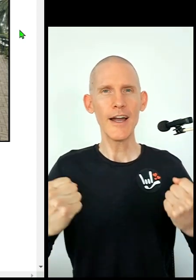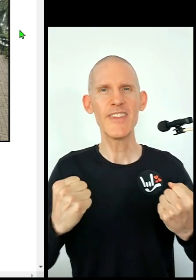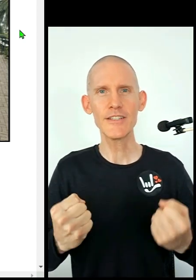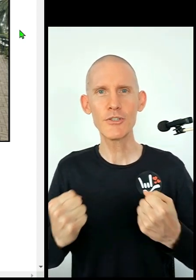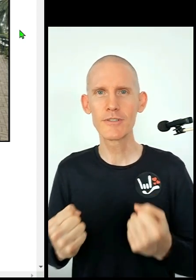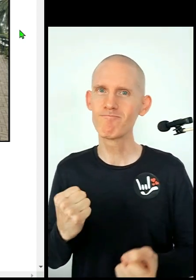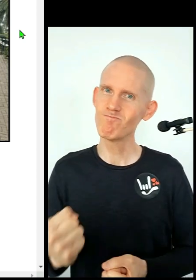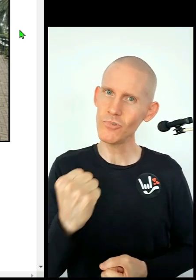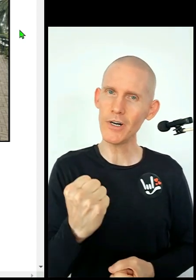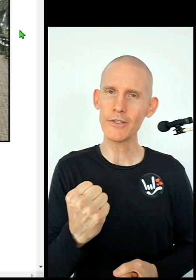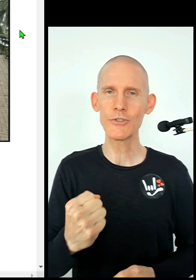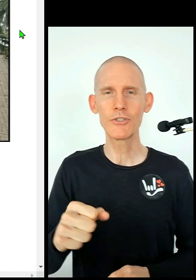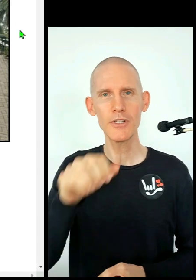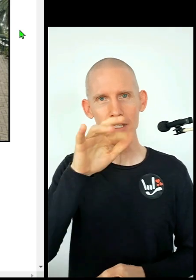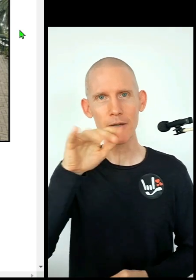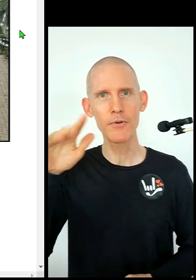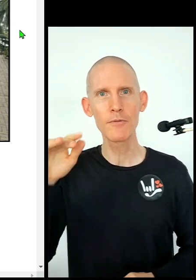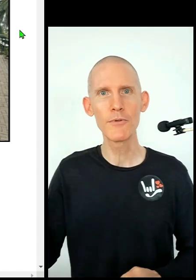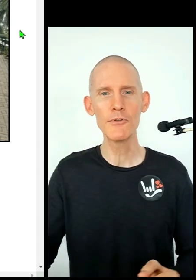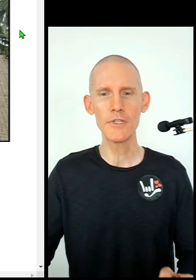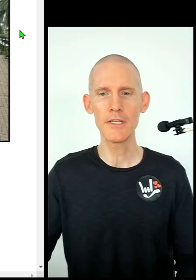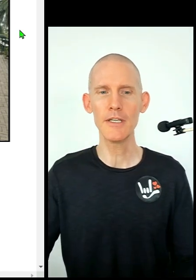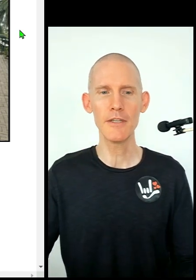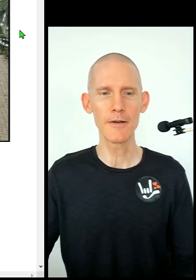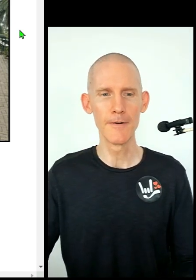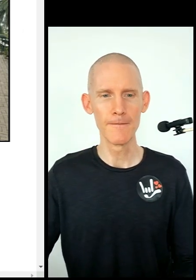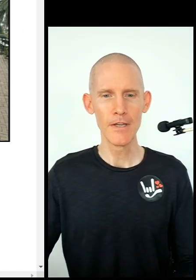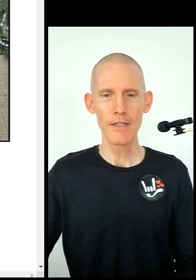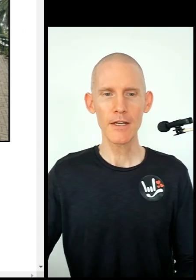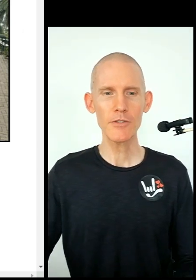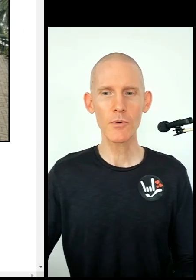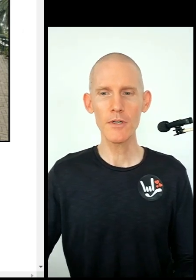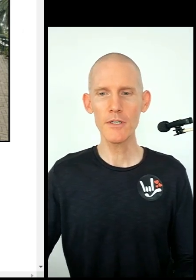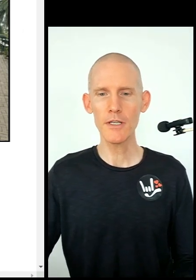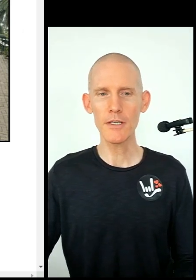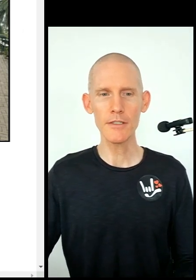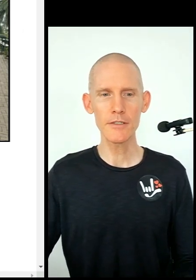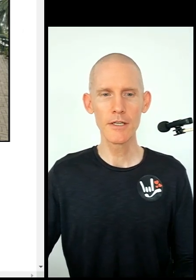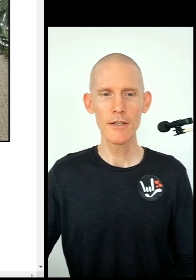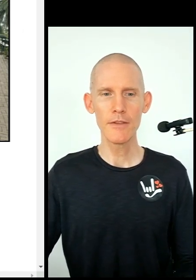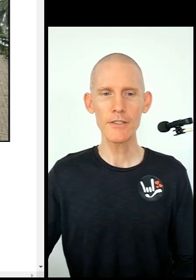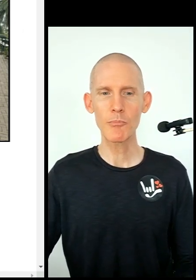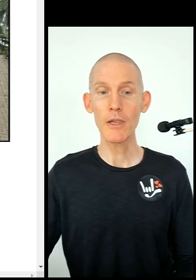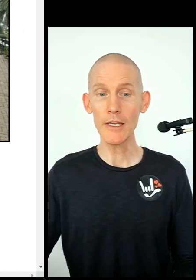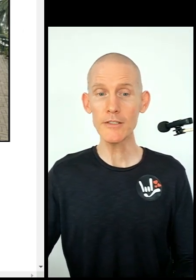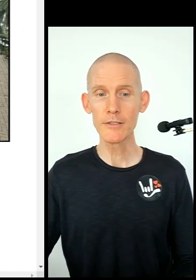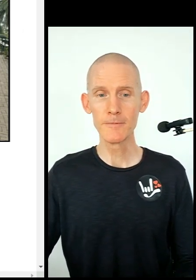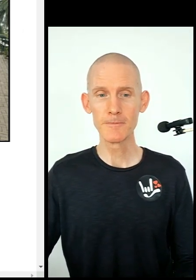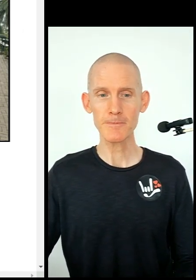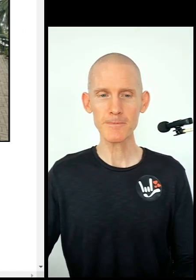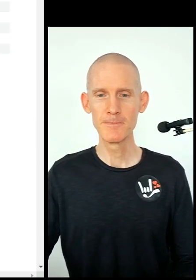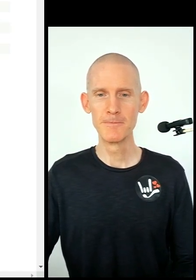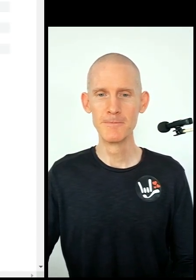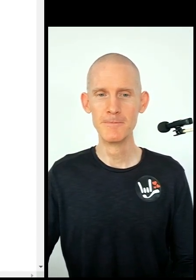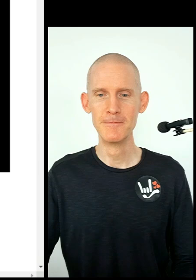well, I think it's just good to get that finger fluency in there. The next one is this